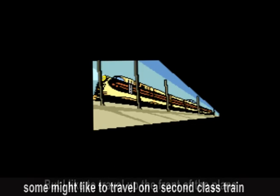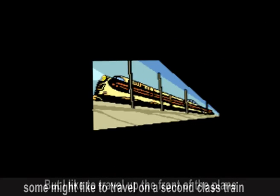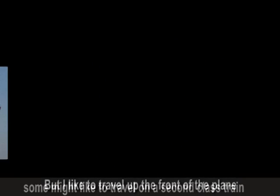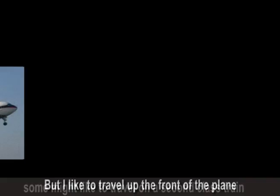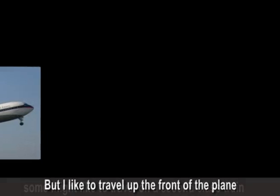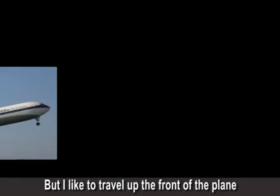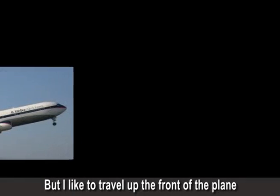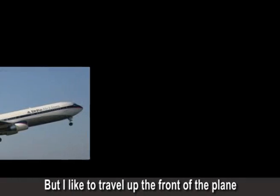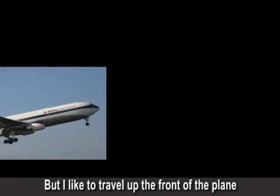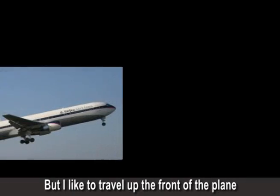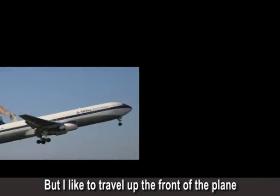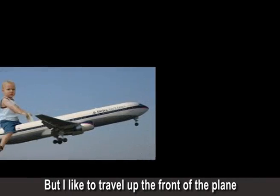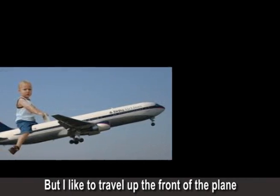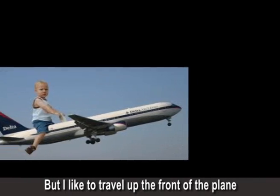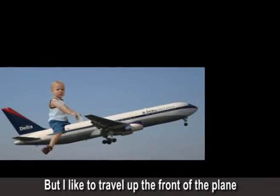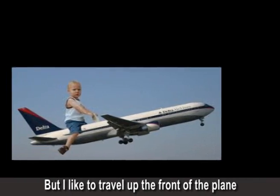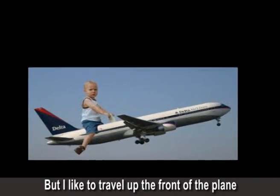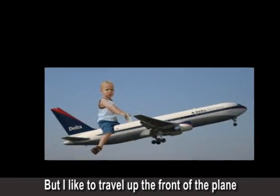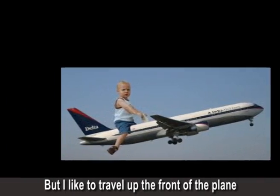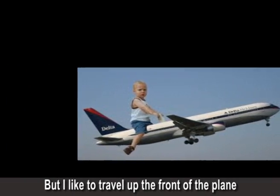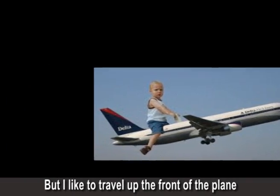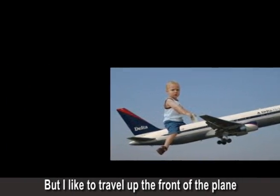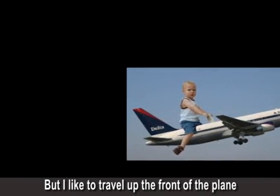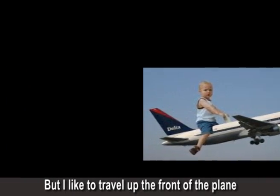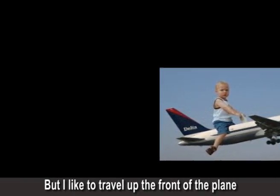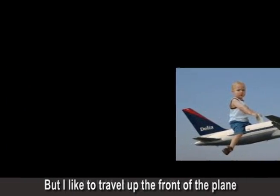train. But I like to travel up the front of the plane.